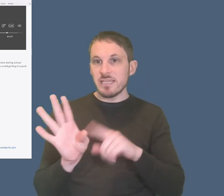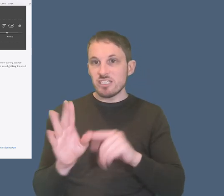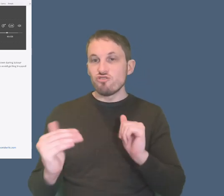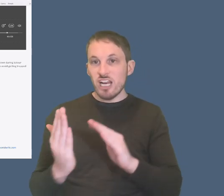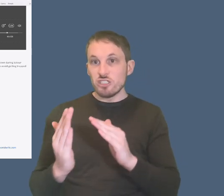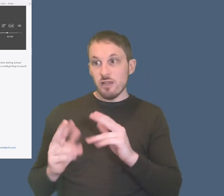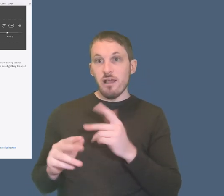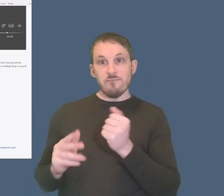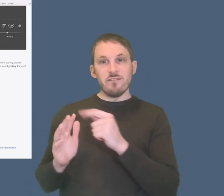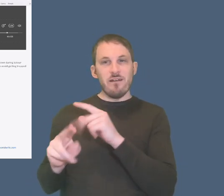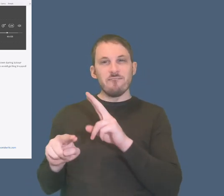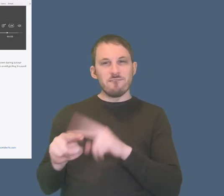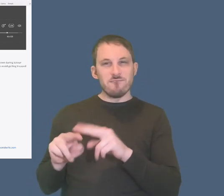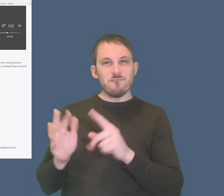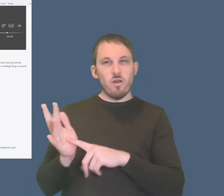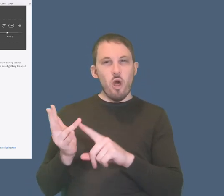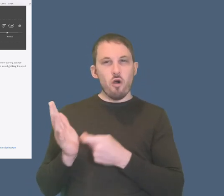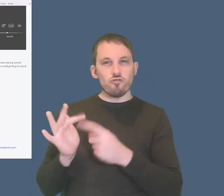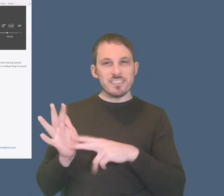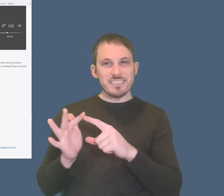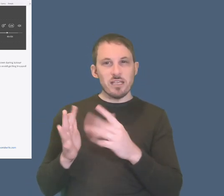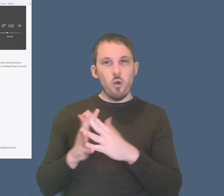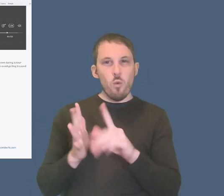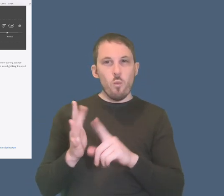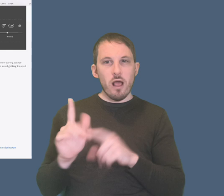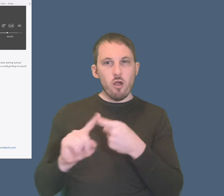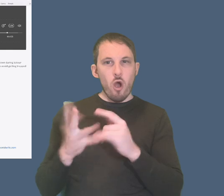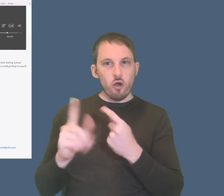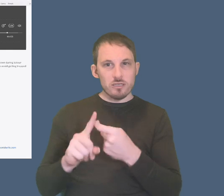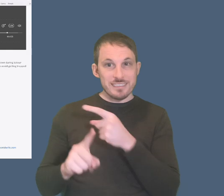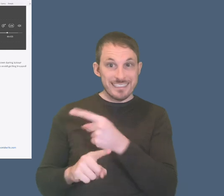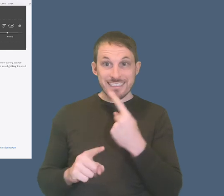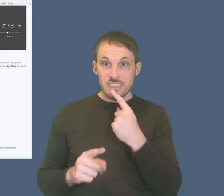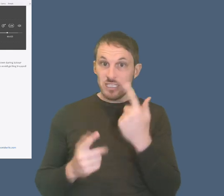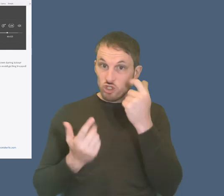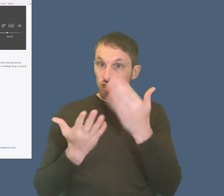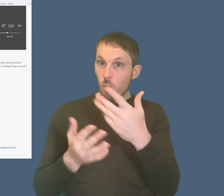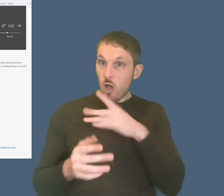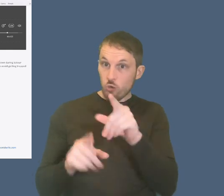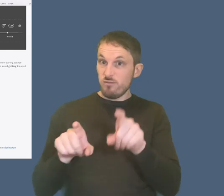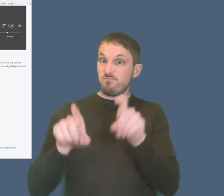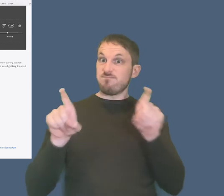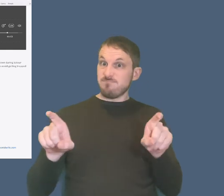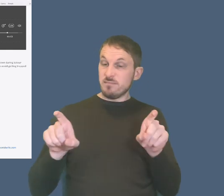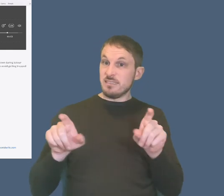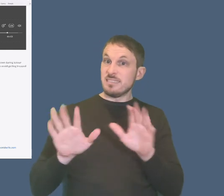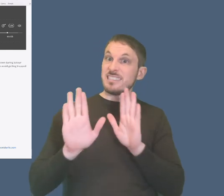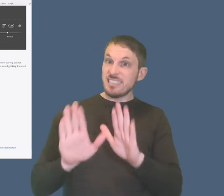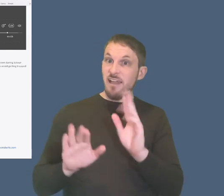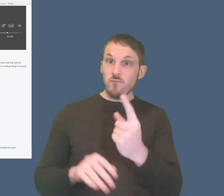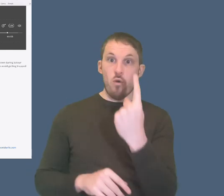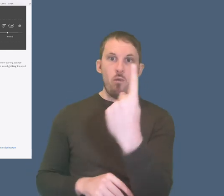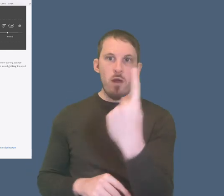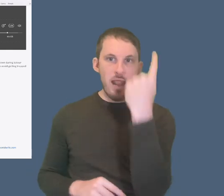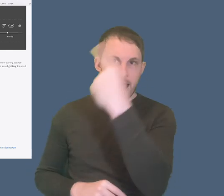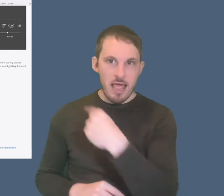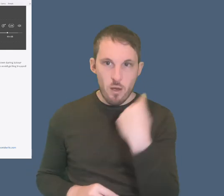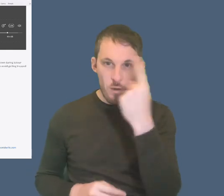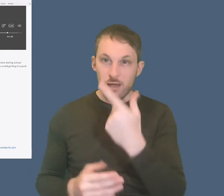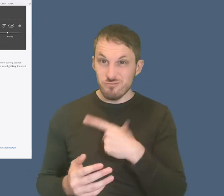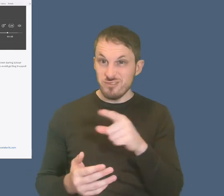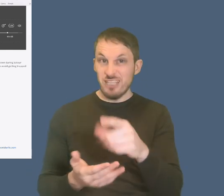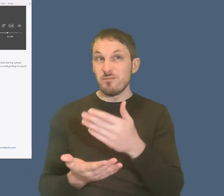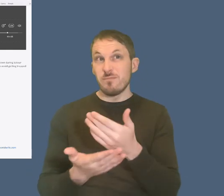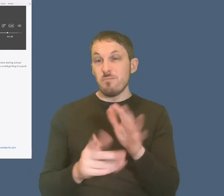Wilcox suggests that people actually put themselves in this position for at least an hour, because in reality, this is approximately